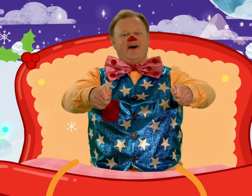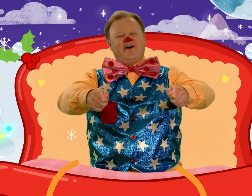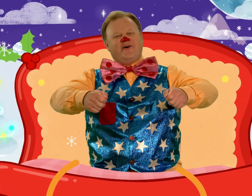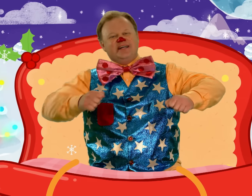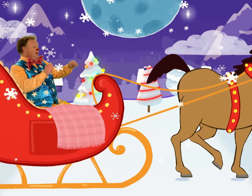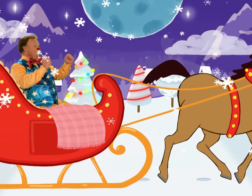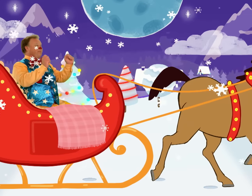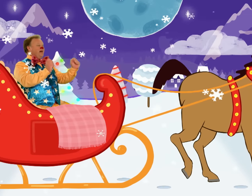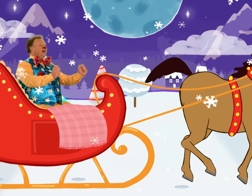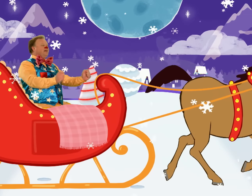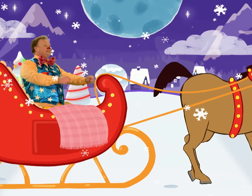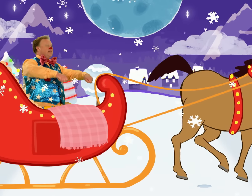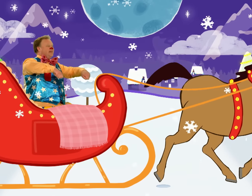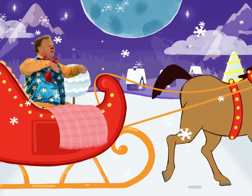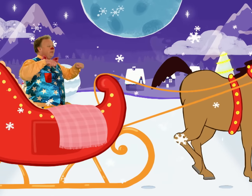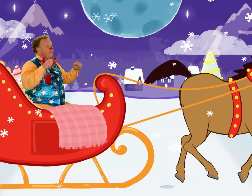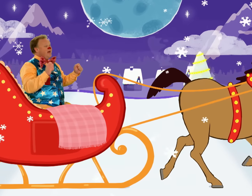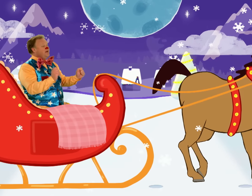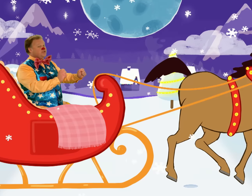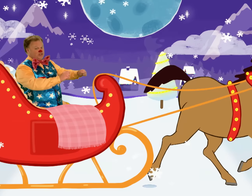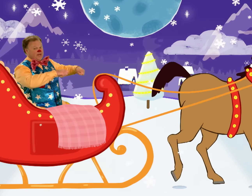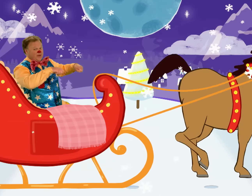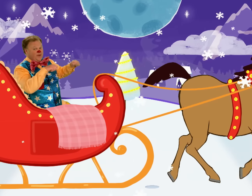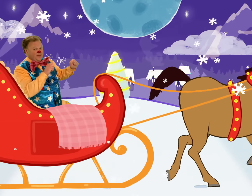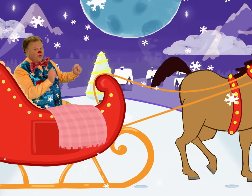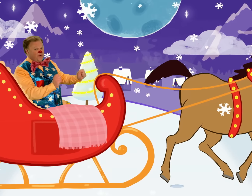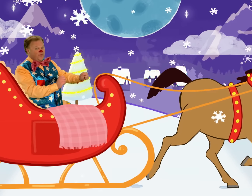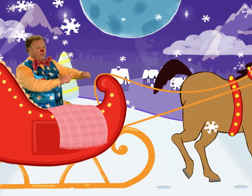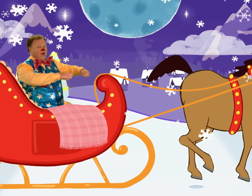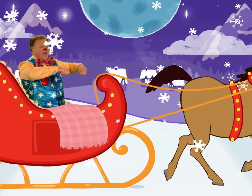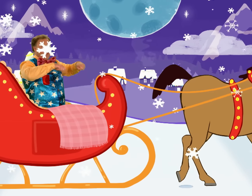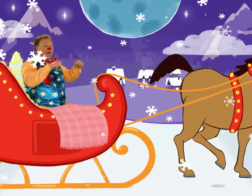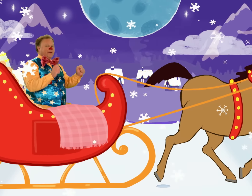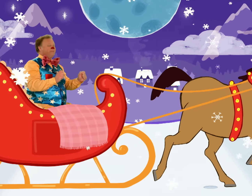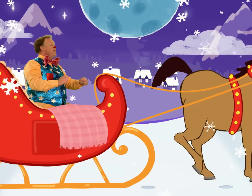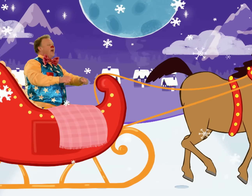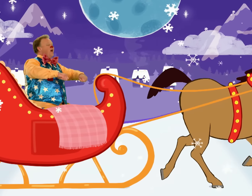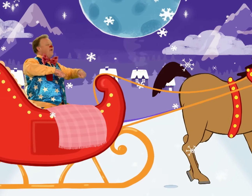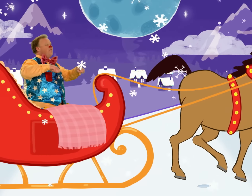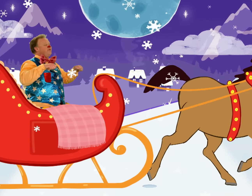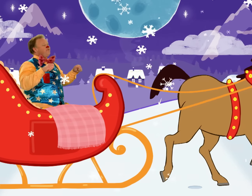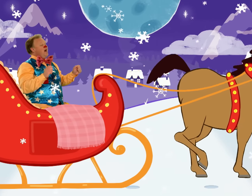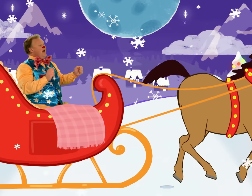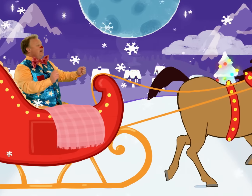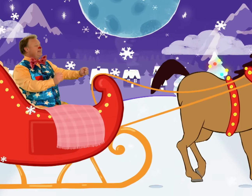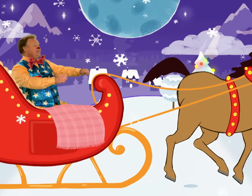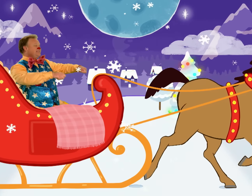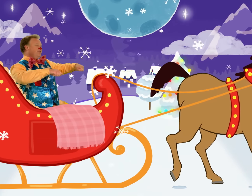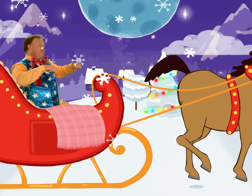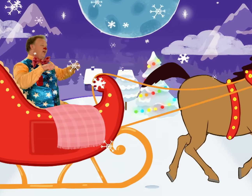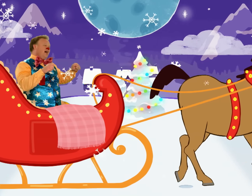Oh, jingle bells, jingle bells, jingle all the way. Oh, what fun it is to ride